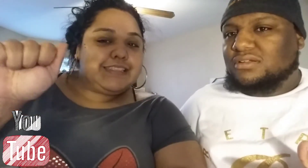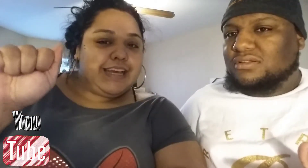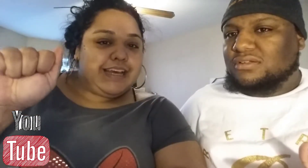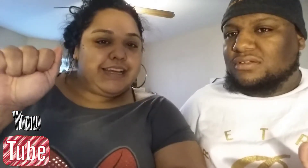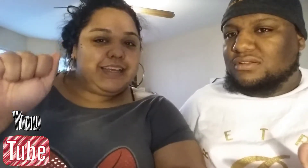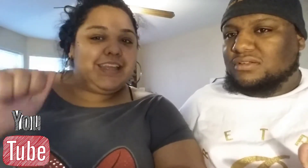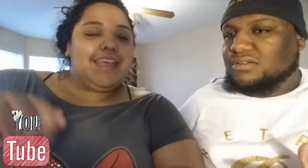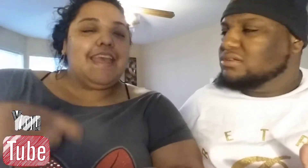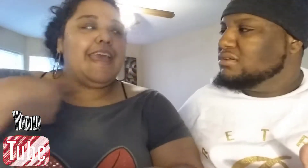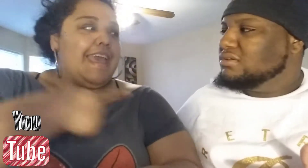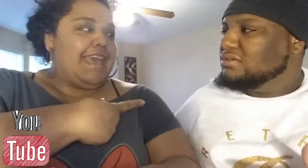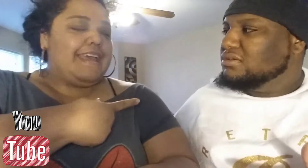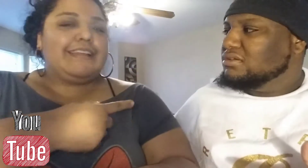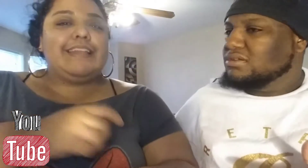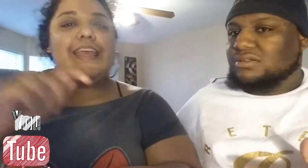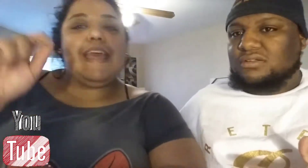Ta, and